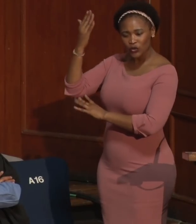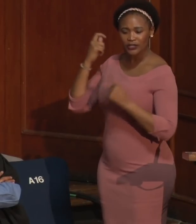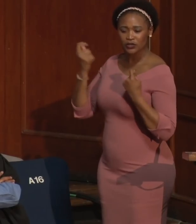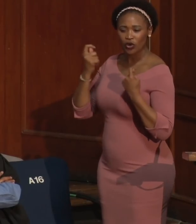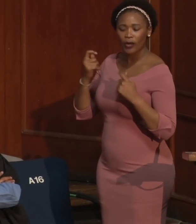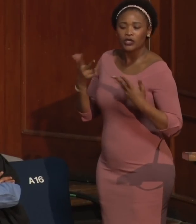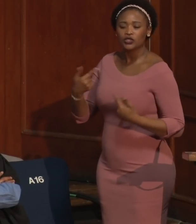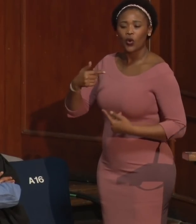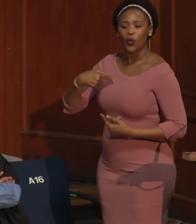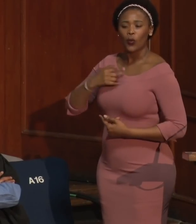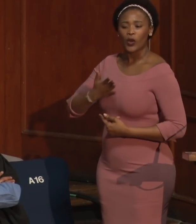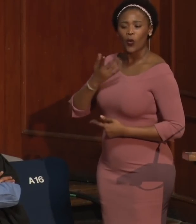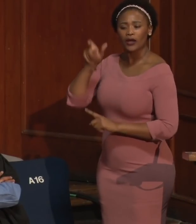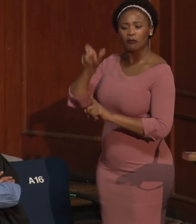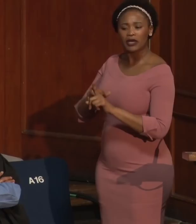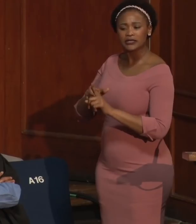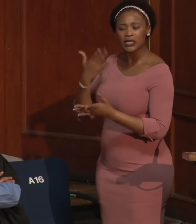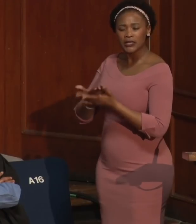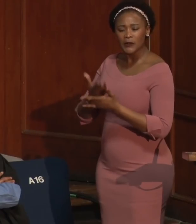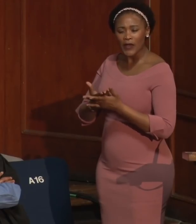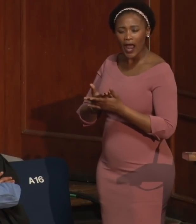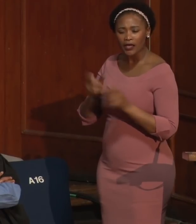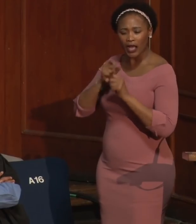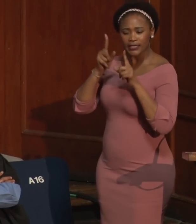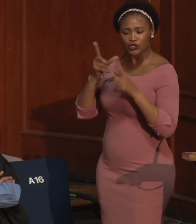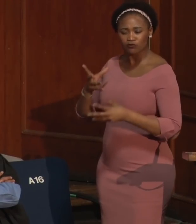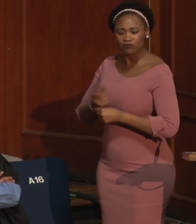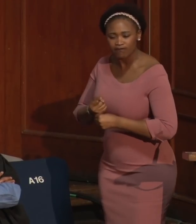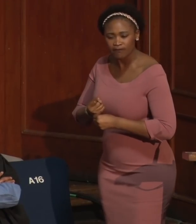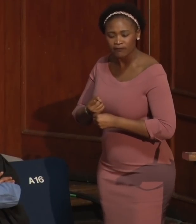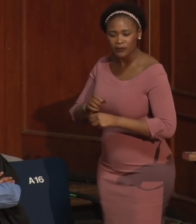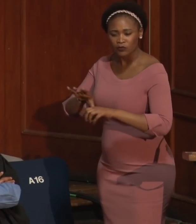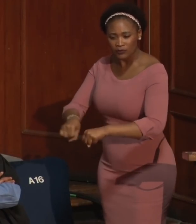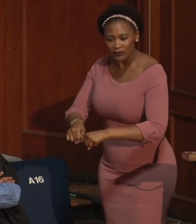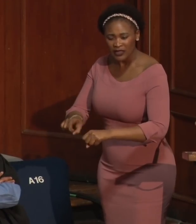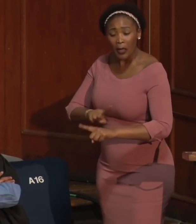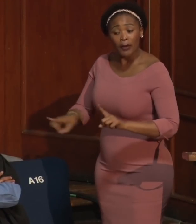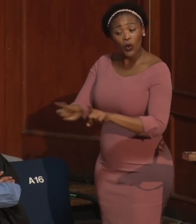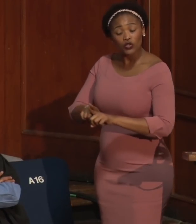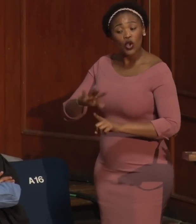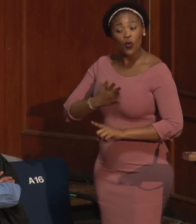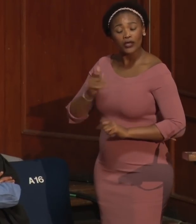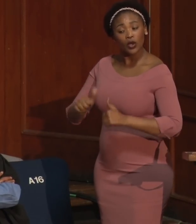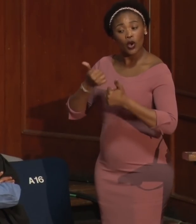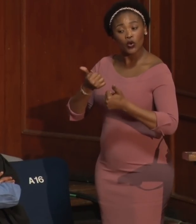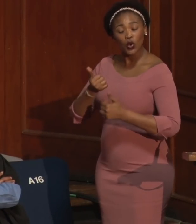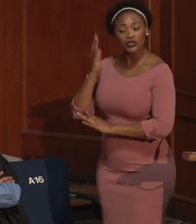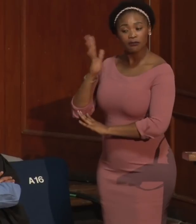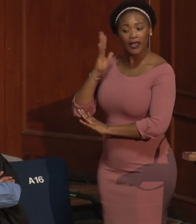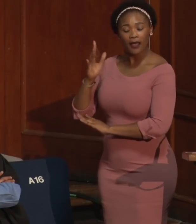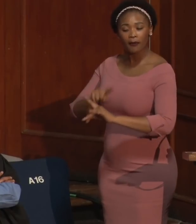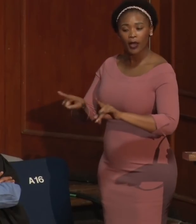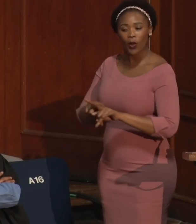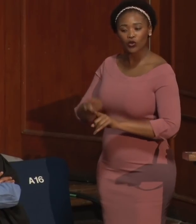we want someone who can grab our attention, you know? But not only that, we want a good speaker, but we also want someone